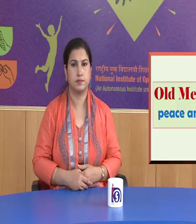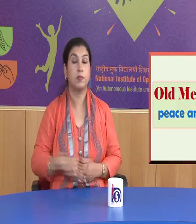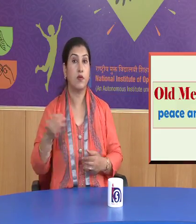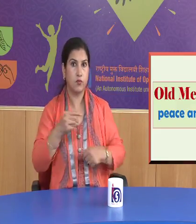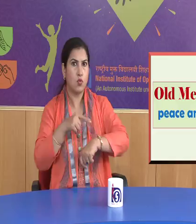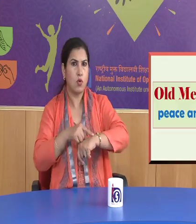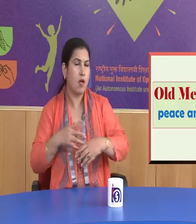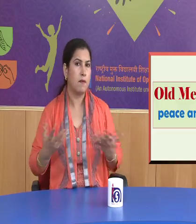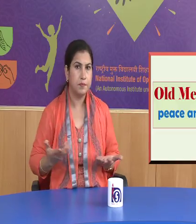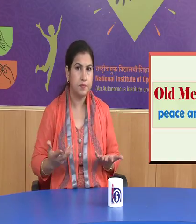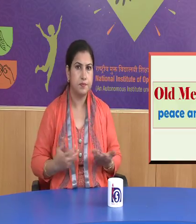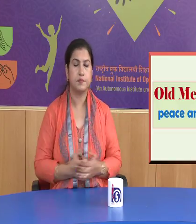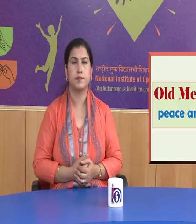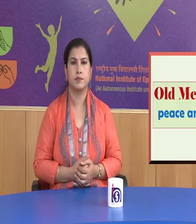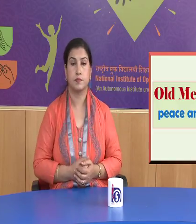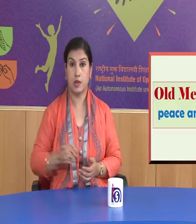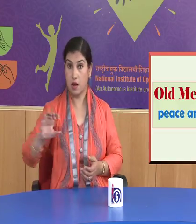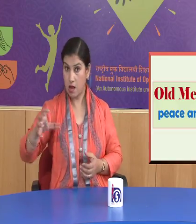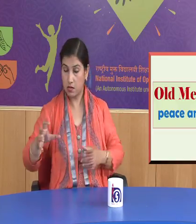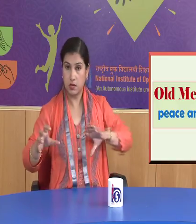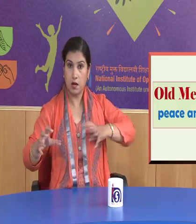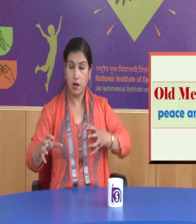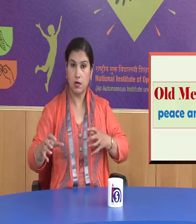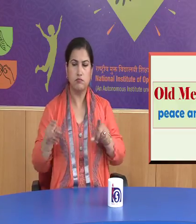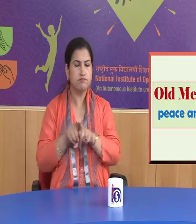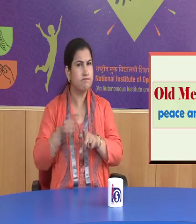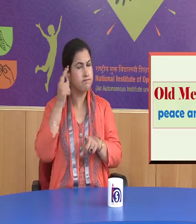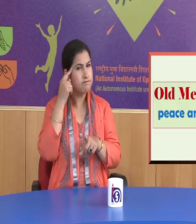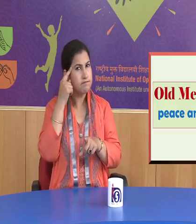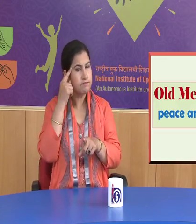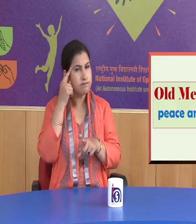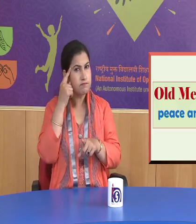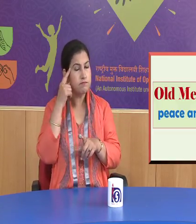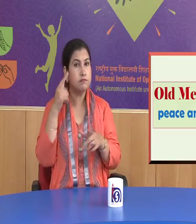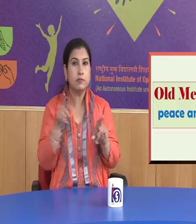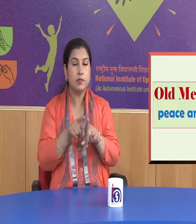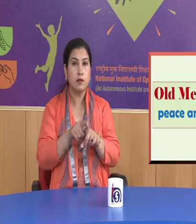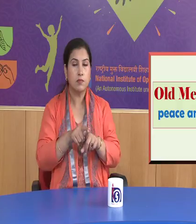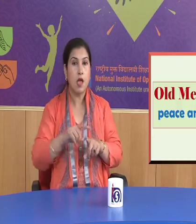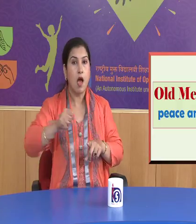Sometimes countries take other steps to end the fear of attack.